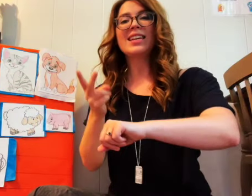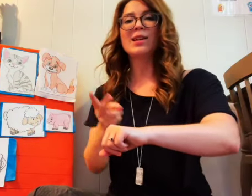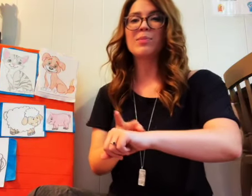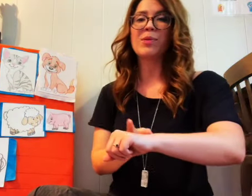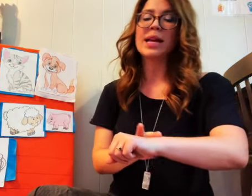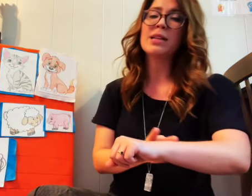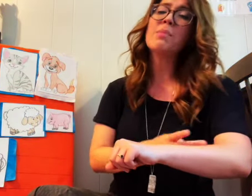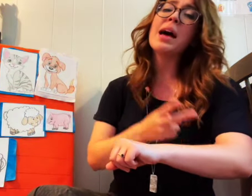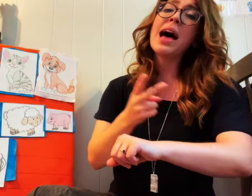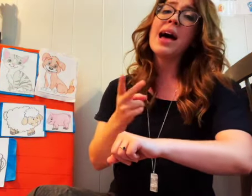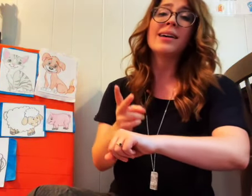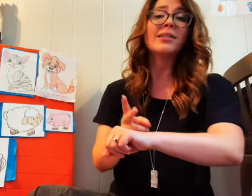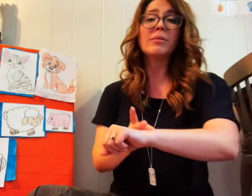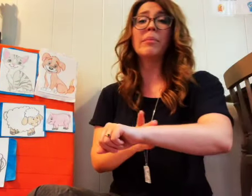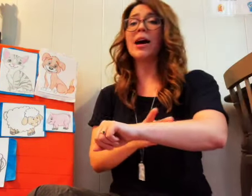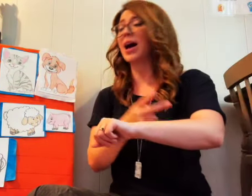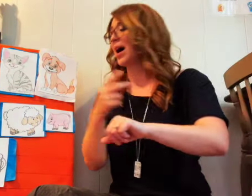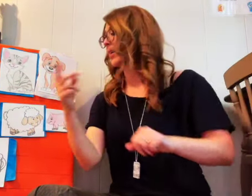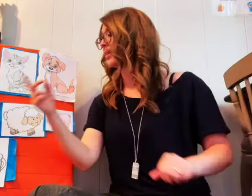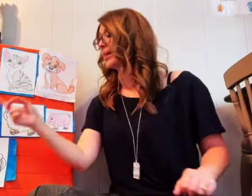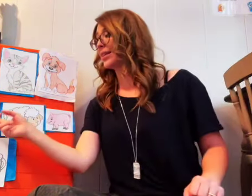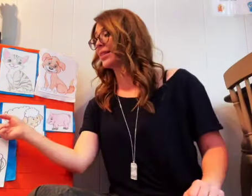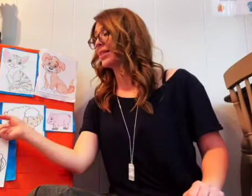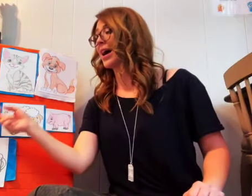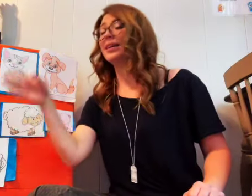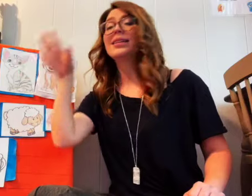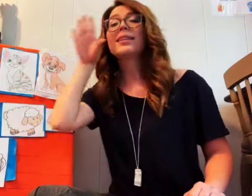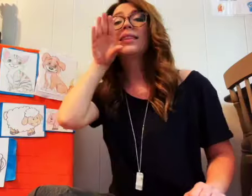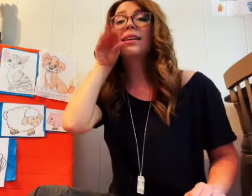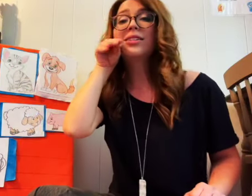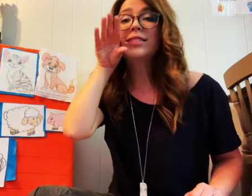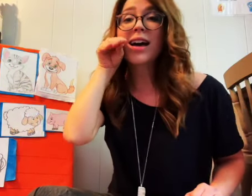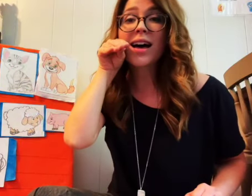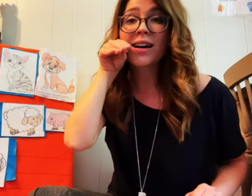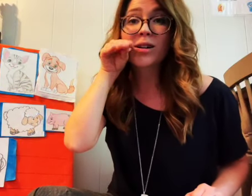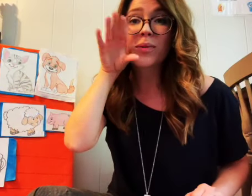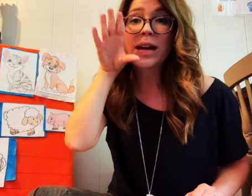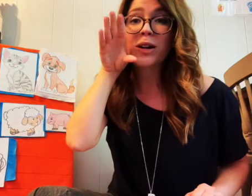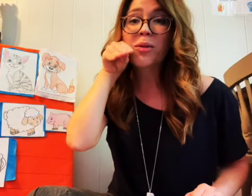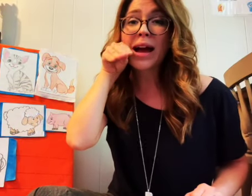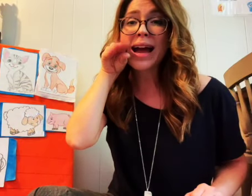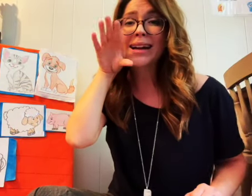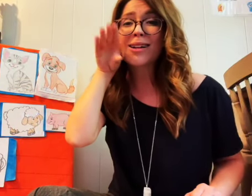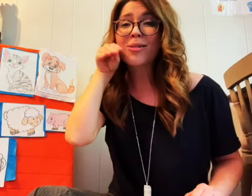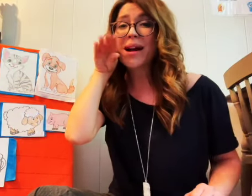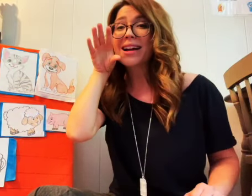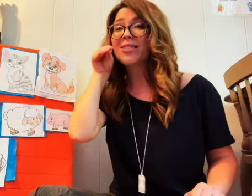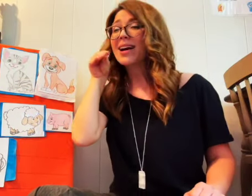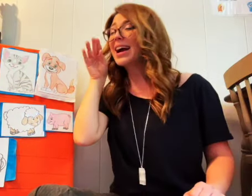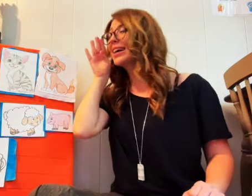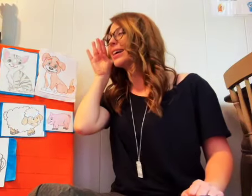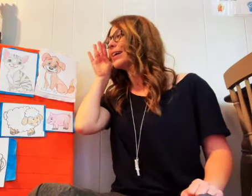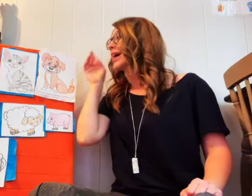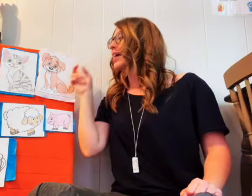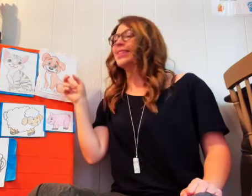sheep went baa, baa. That little duck went quack, quack, quack.